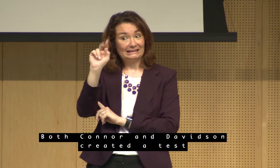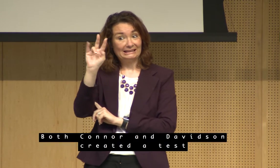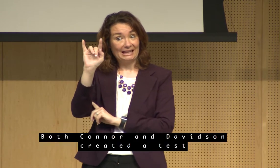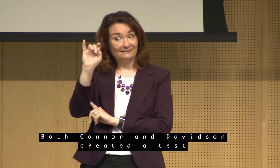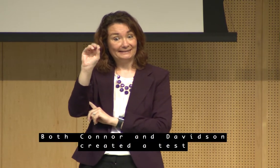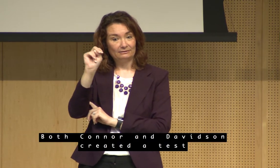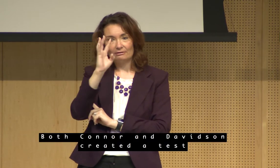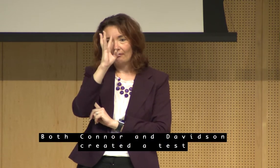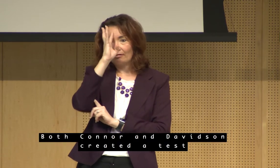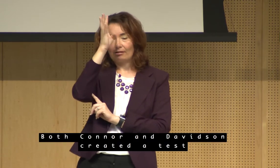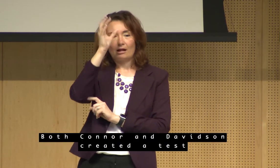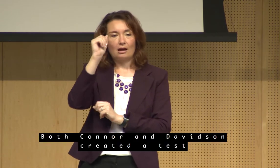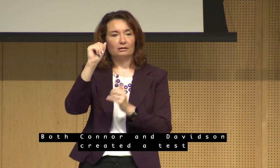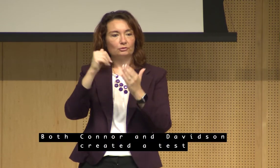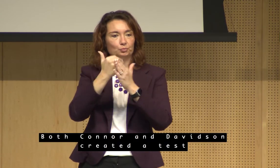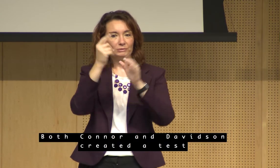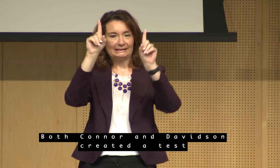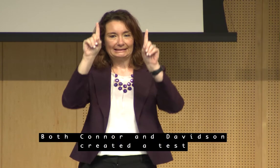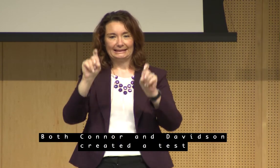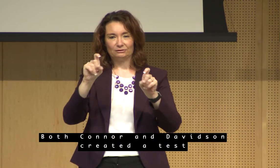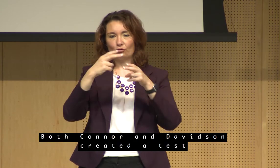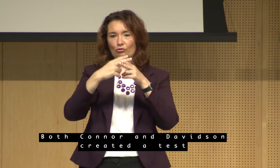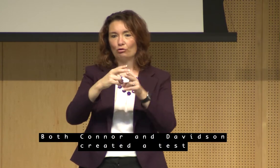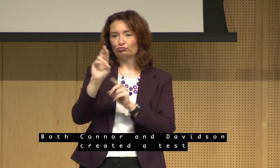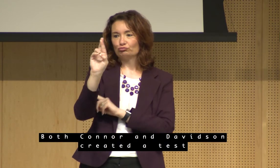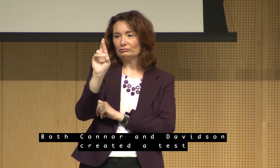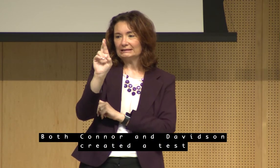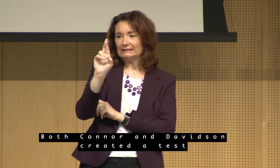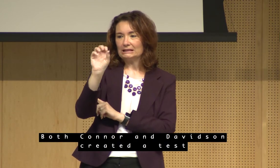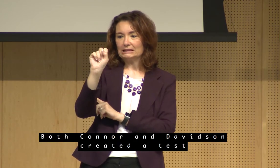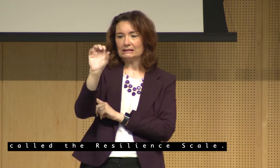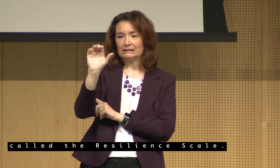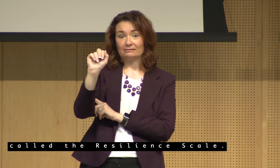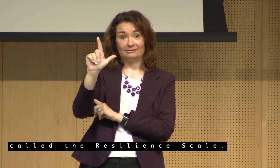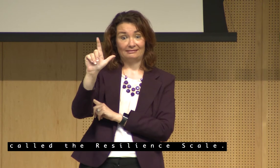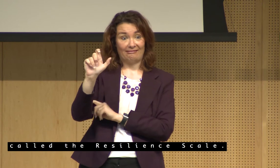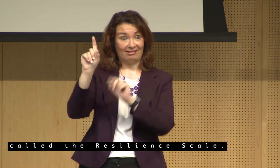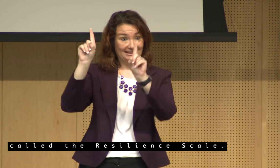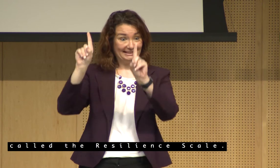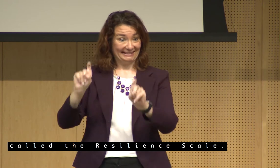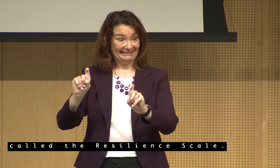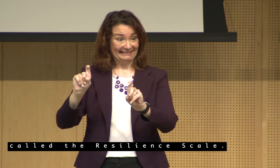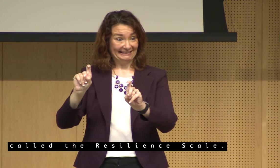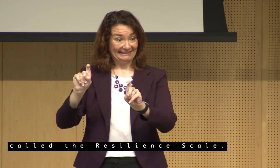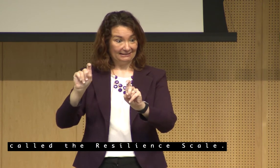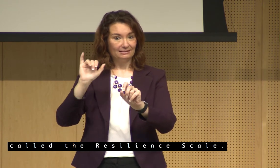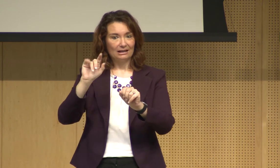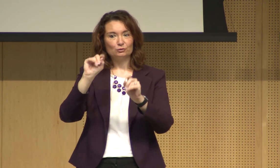Both Connor and Davidson created a test called a resilience scale.